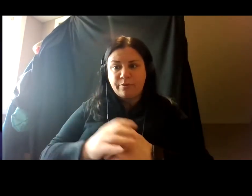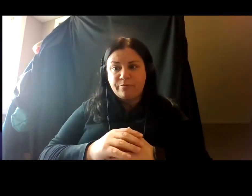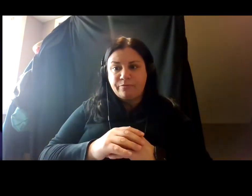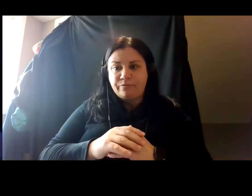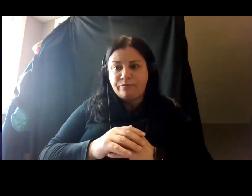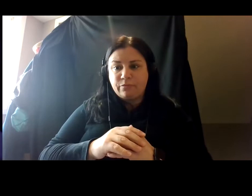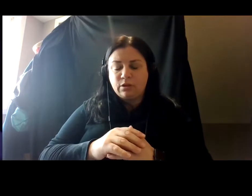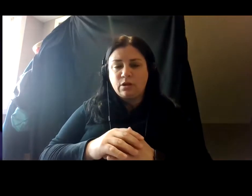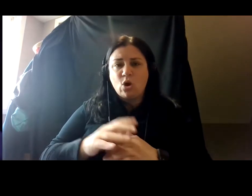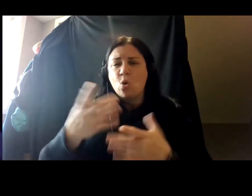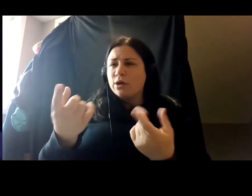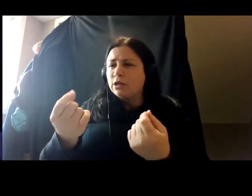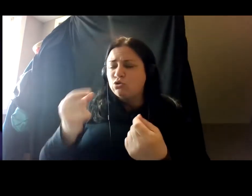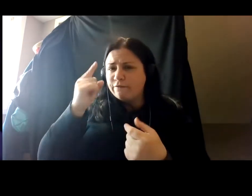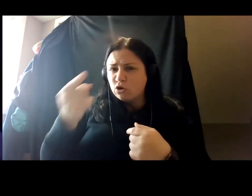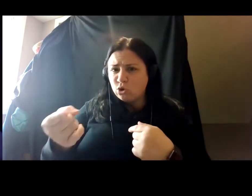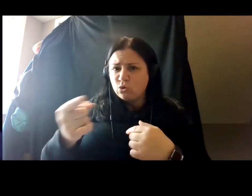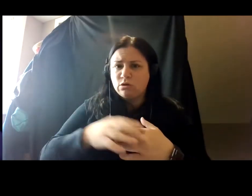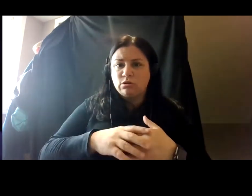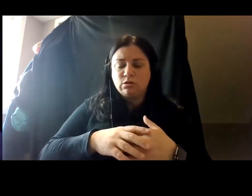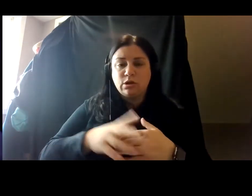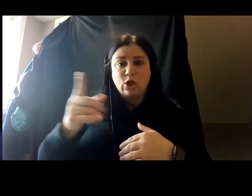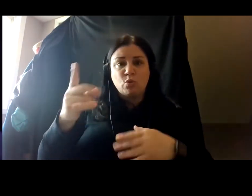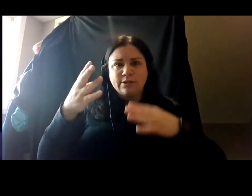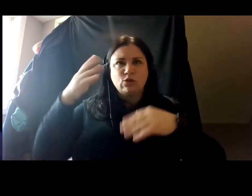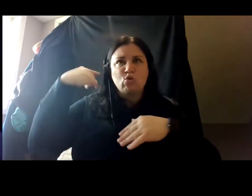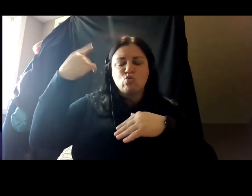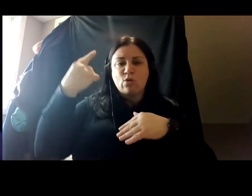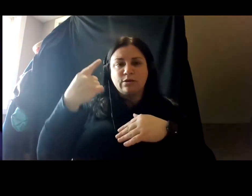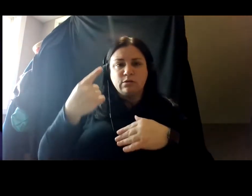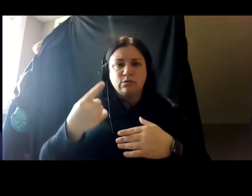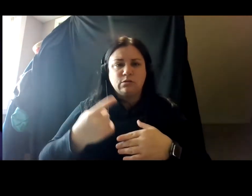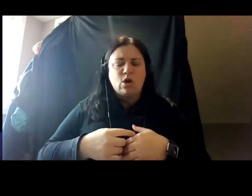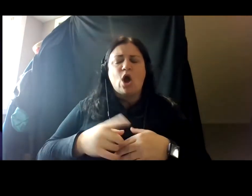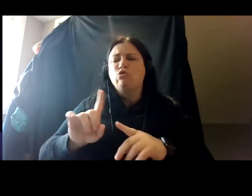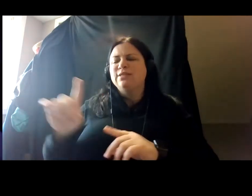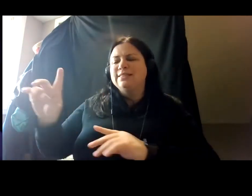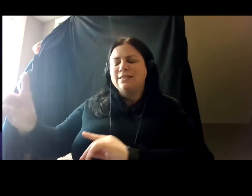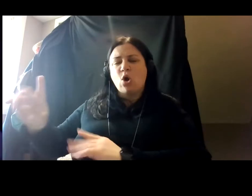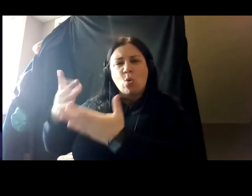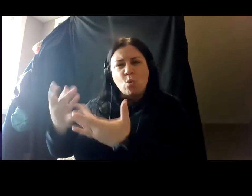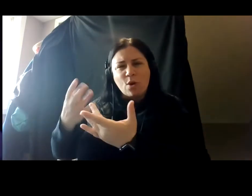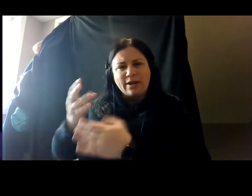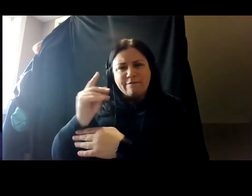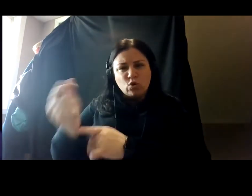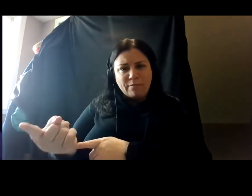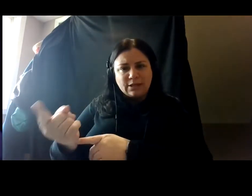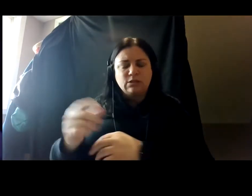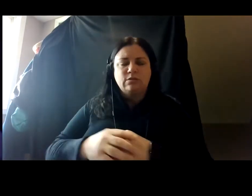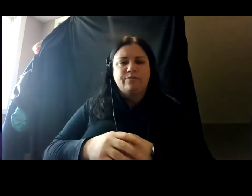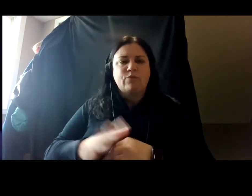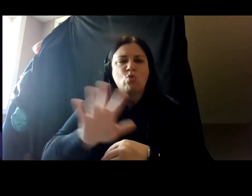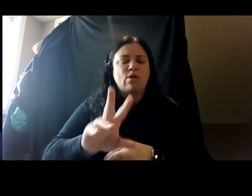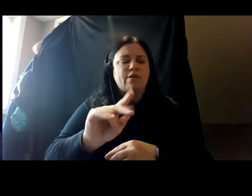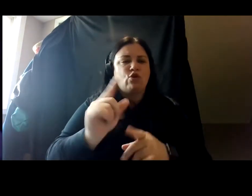you right now? What can I do for you? And he was going crazy, and he said, wait to the side for a minute. And afterwards, about like 30 minutes, when he